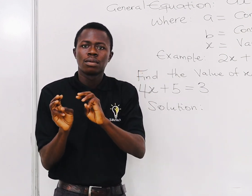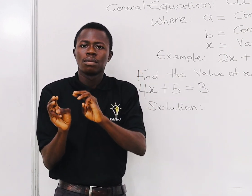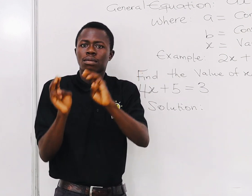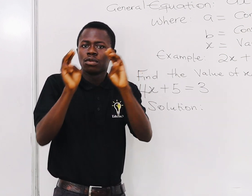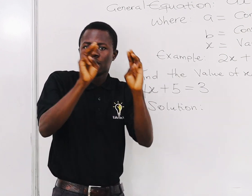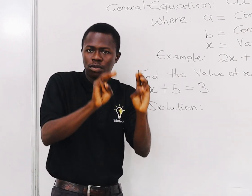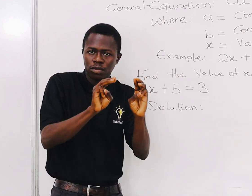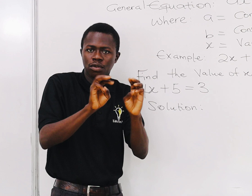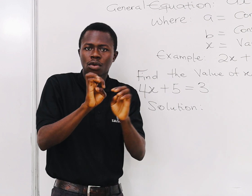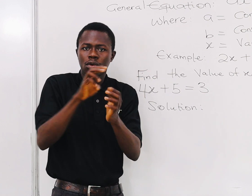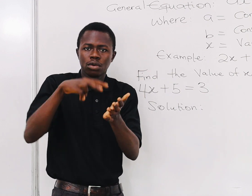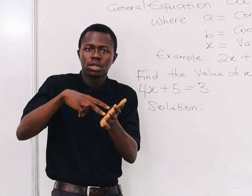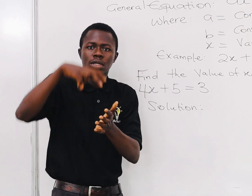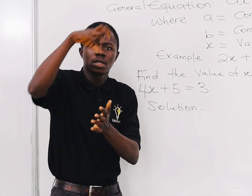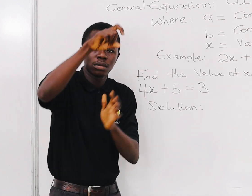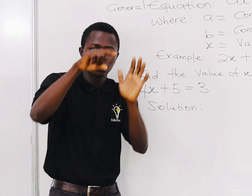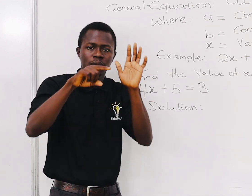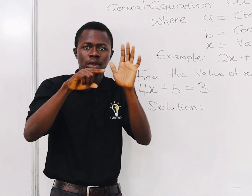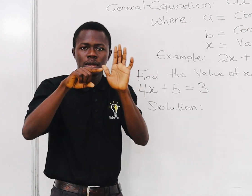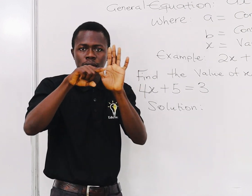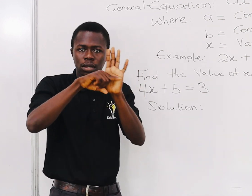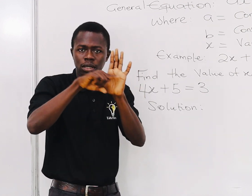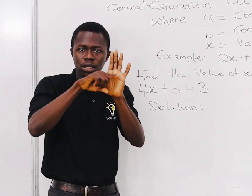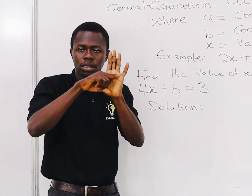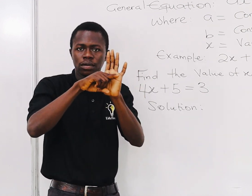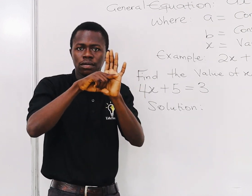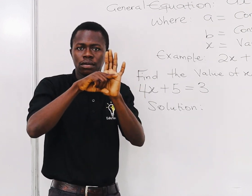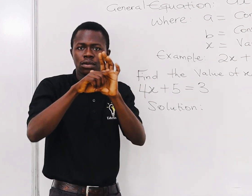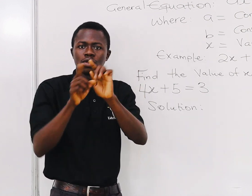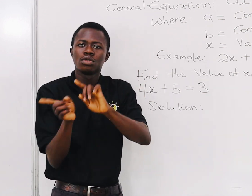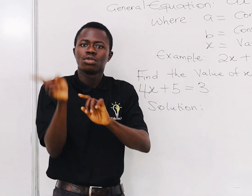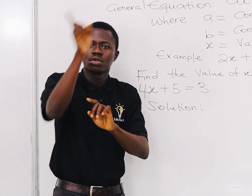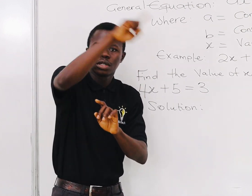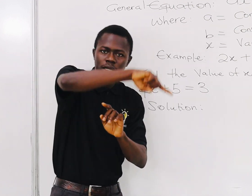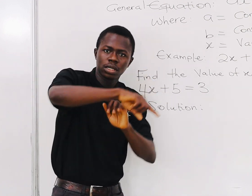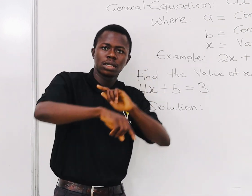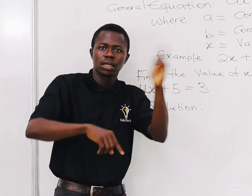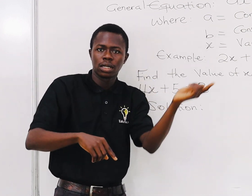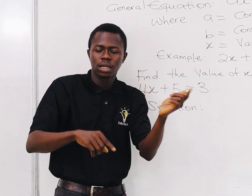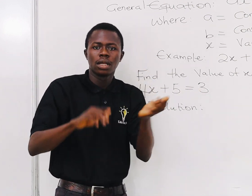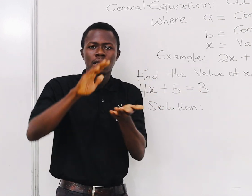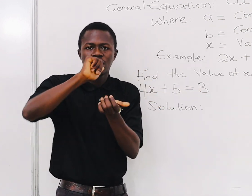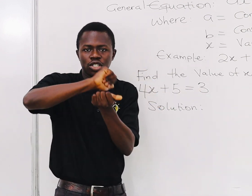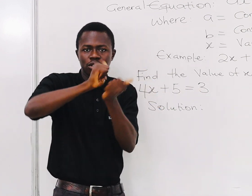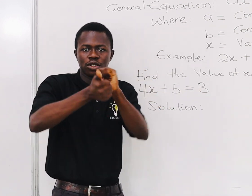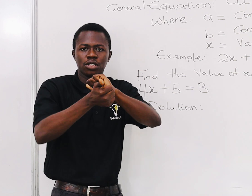And if the number is negative and it moves or crosses the equal to sign to the other side,